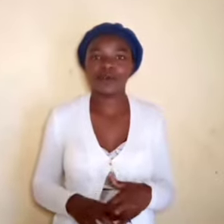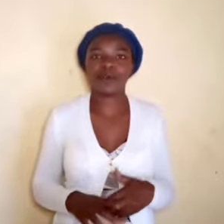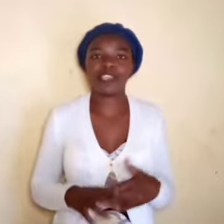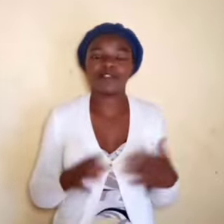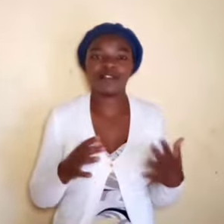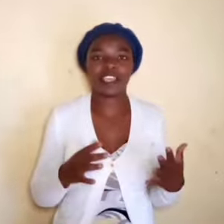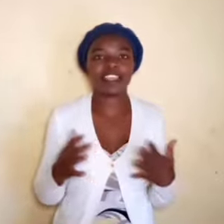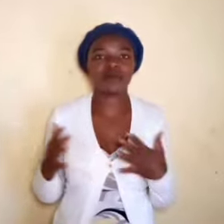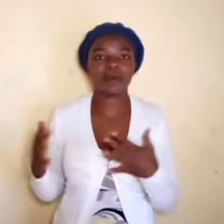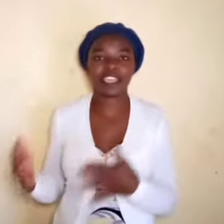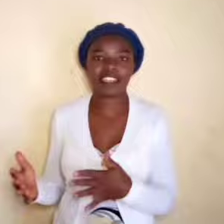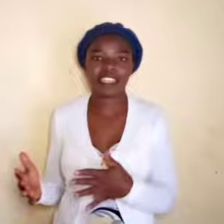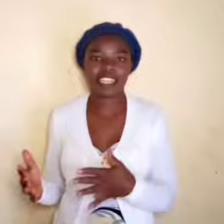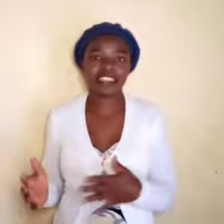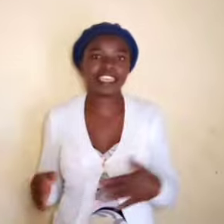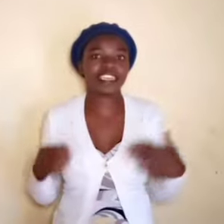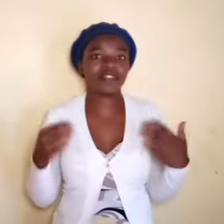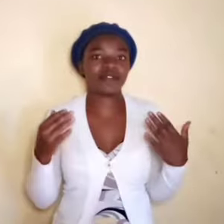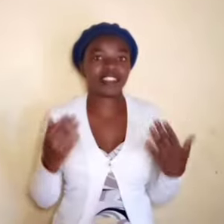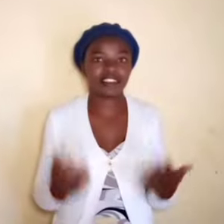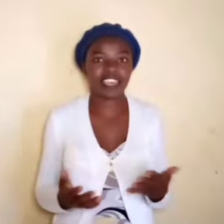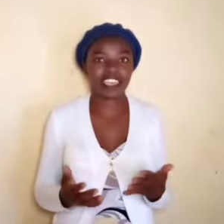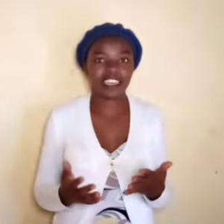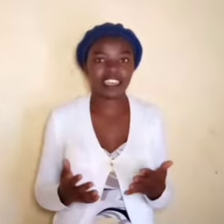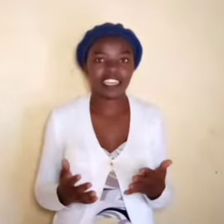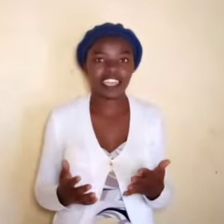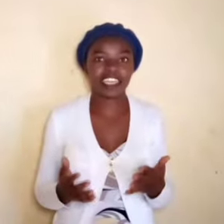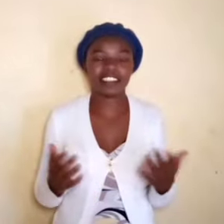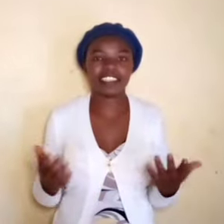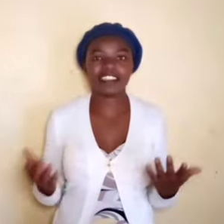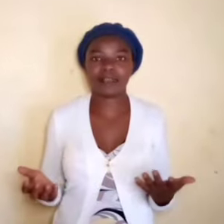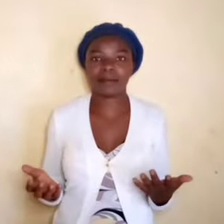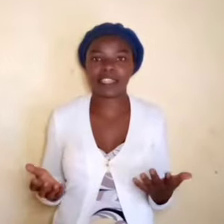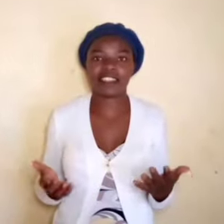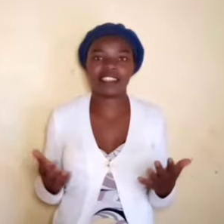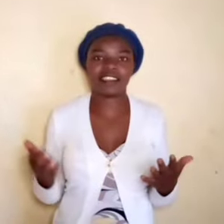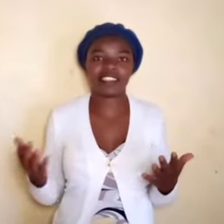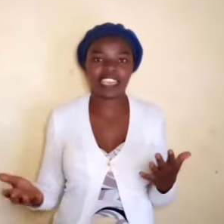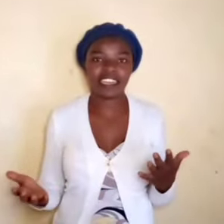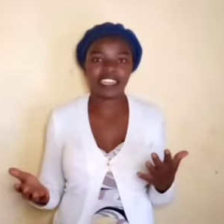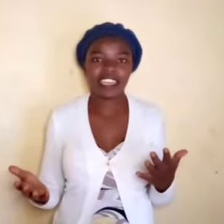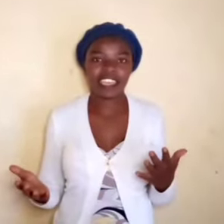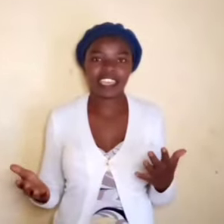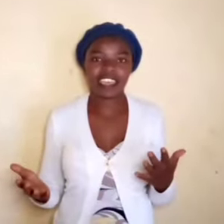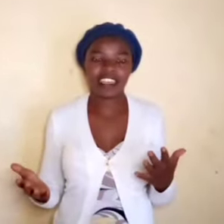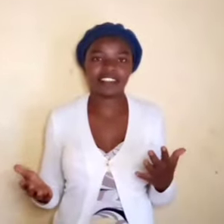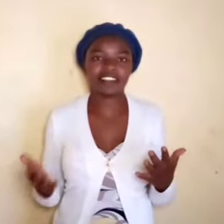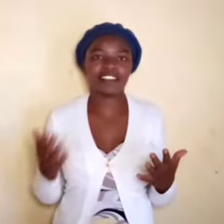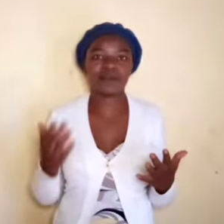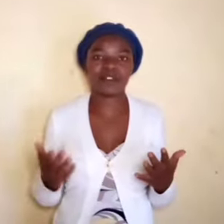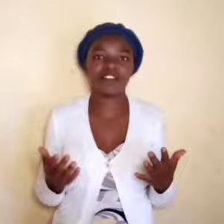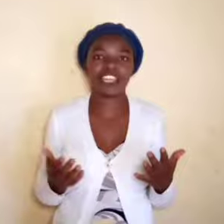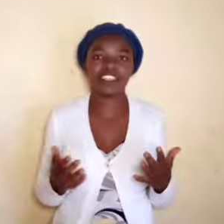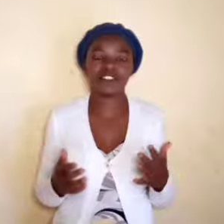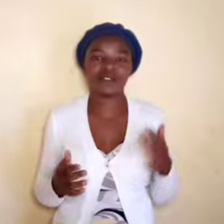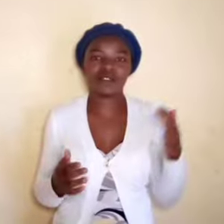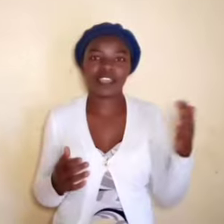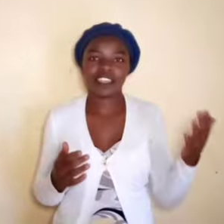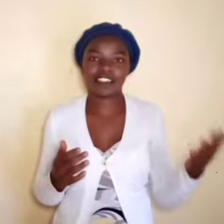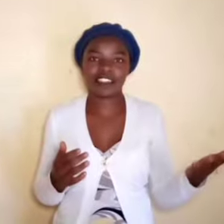we fingerspell, then give the sign and tell them that this sign is equivalent to this one